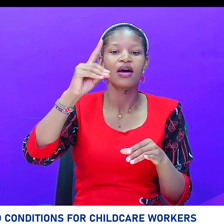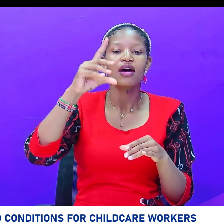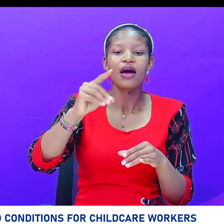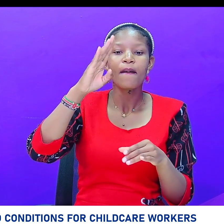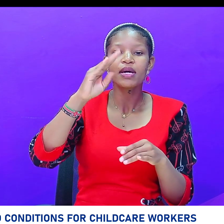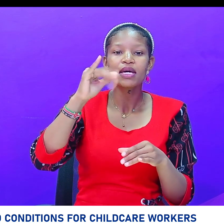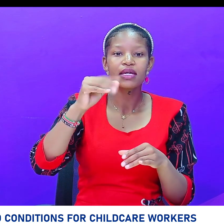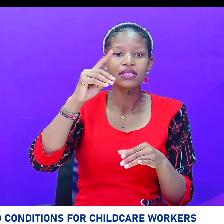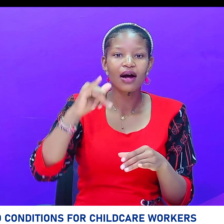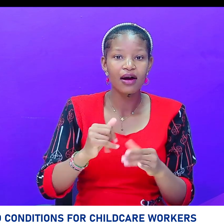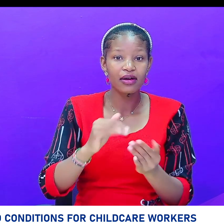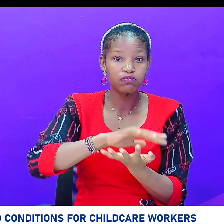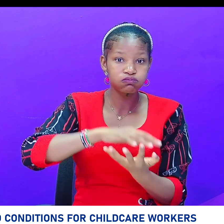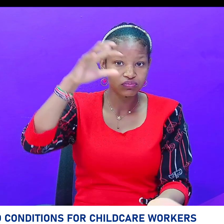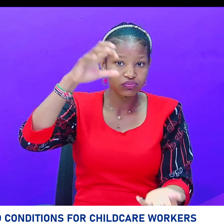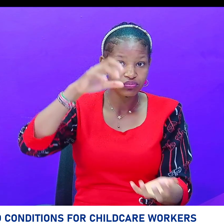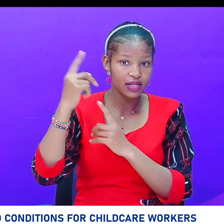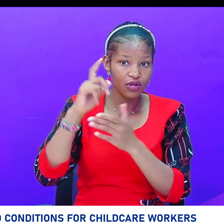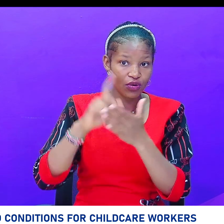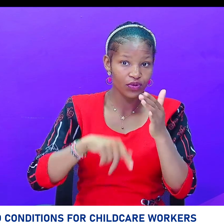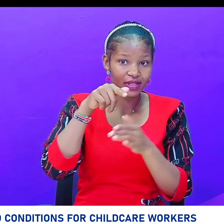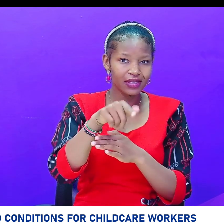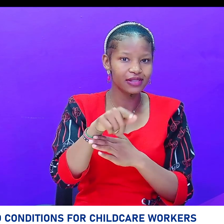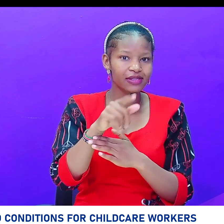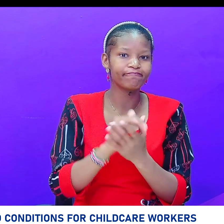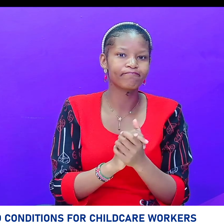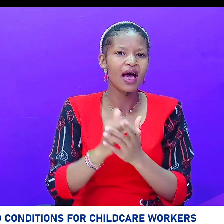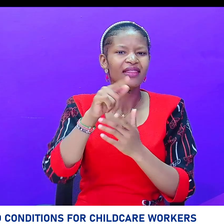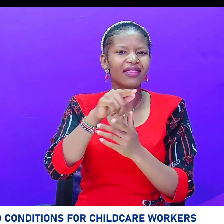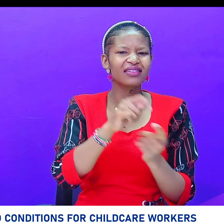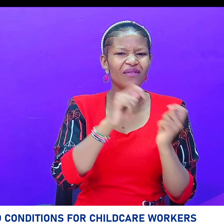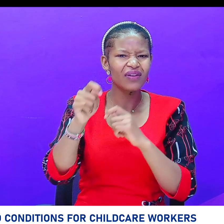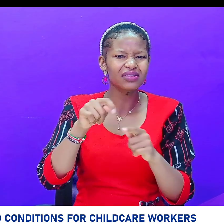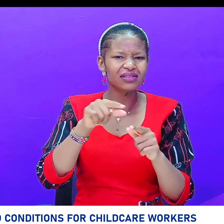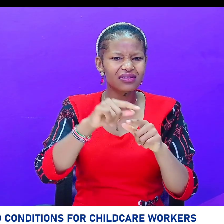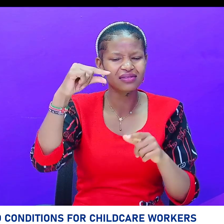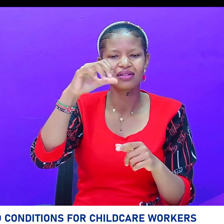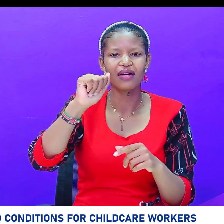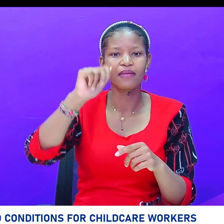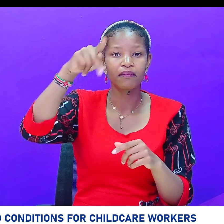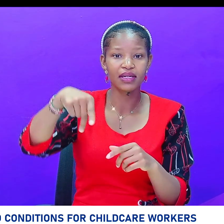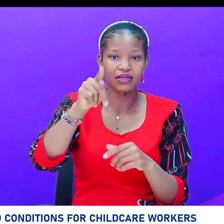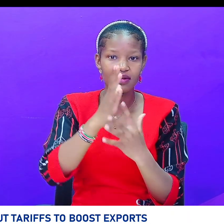and avocados, in a bid to increase exports and narrow the trade gap between the two countries.